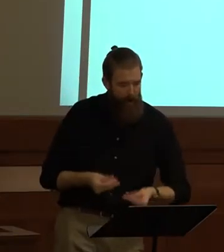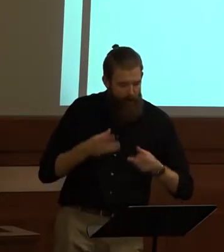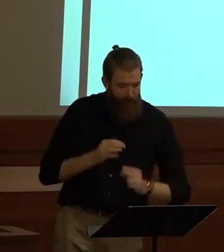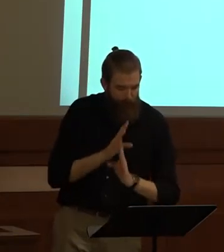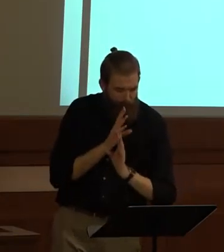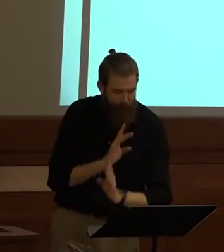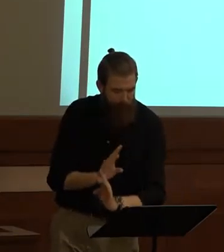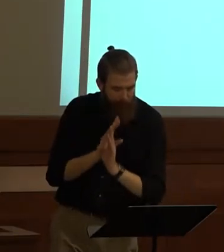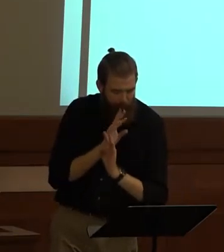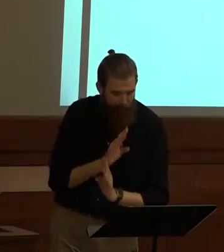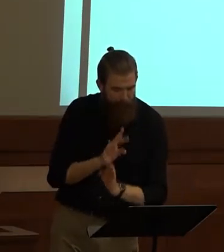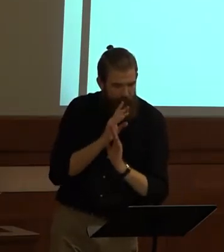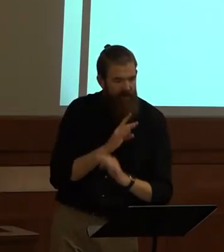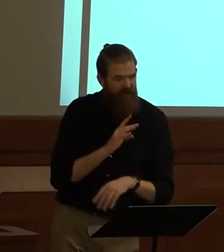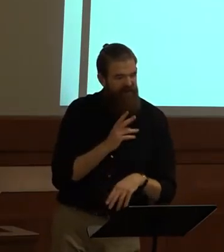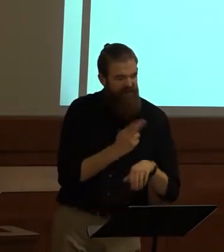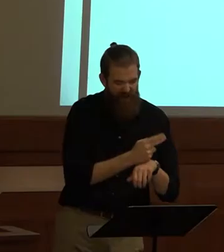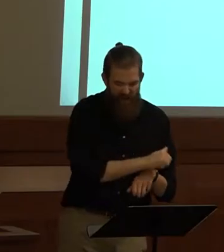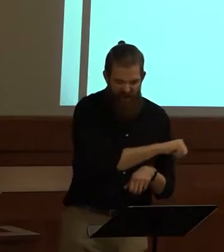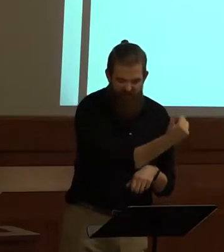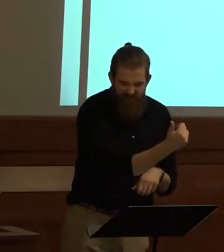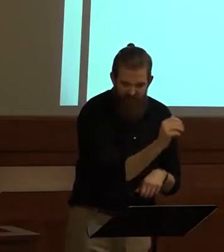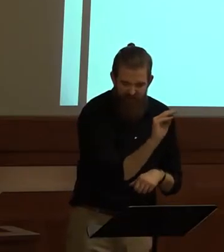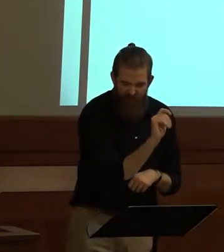ask for a cure.